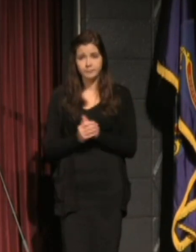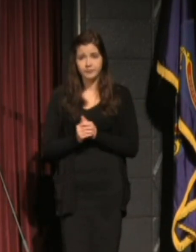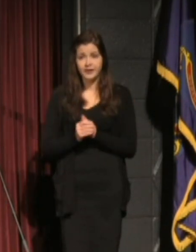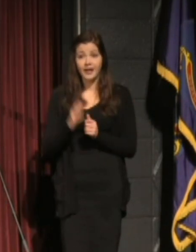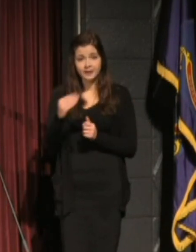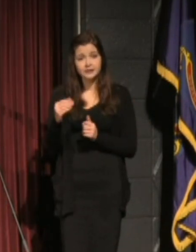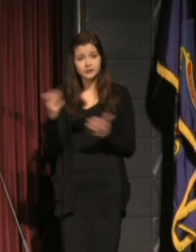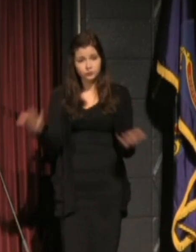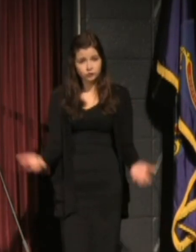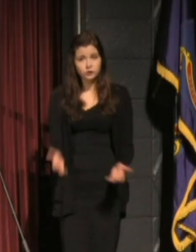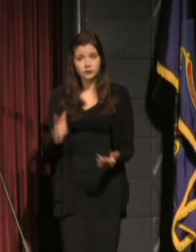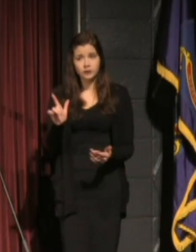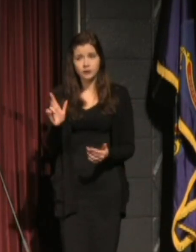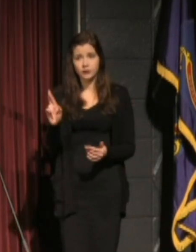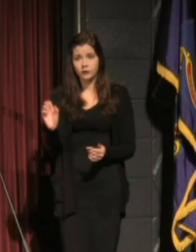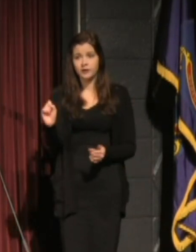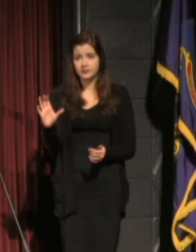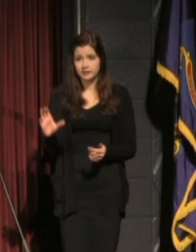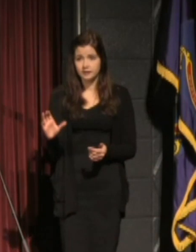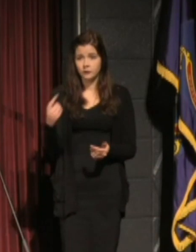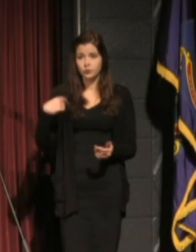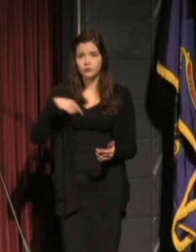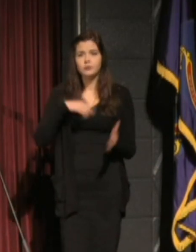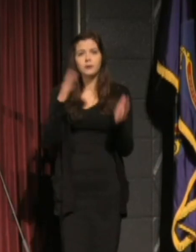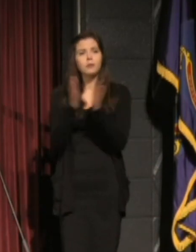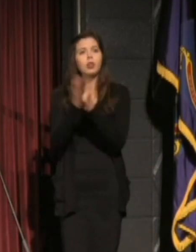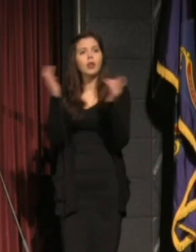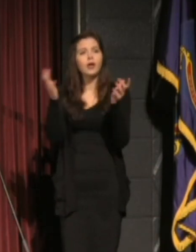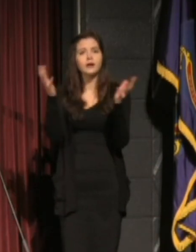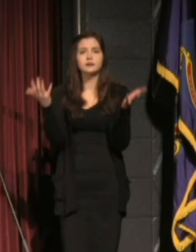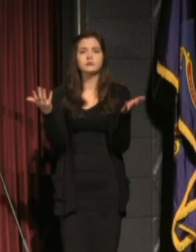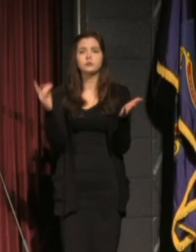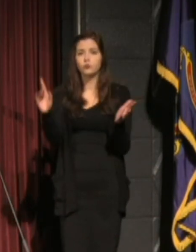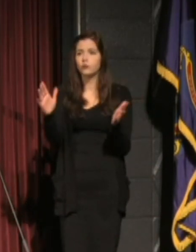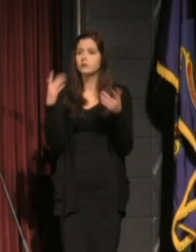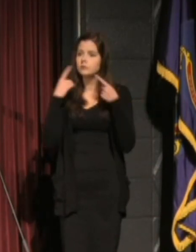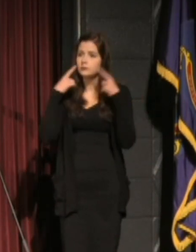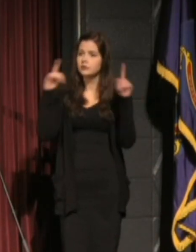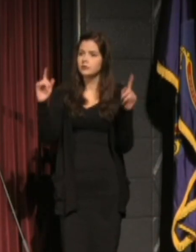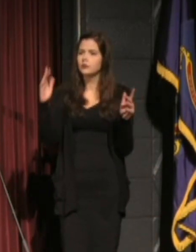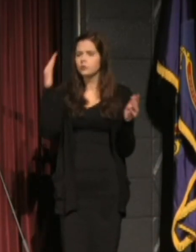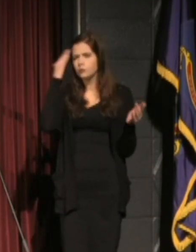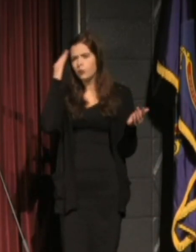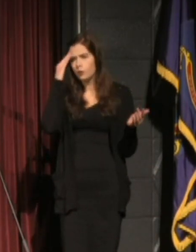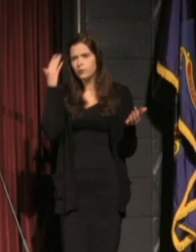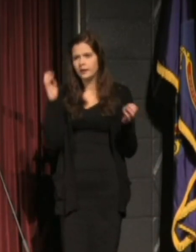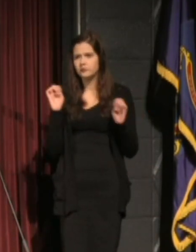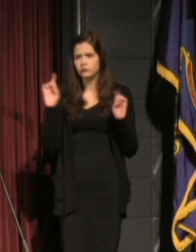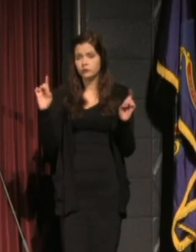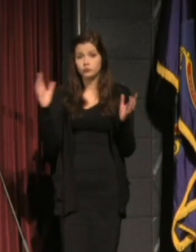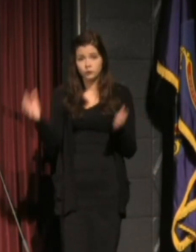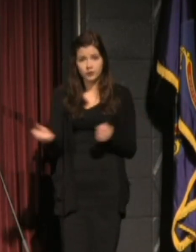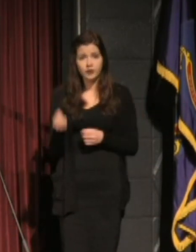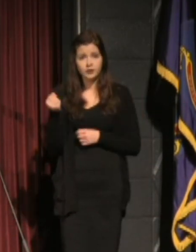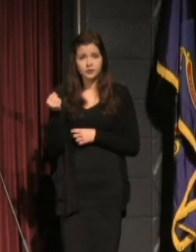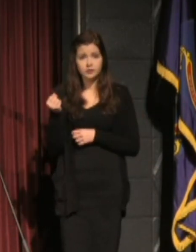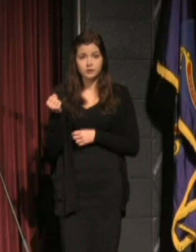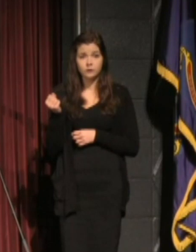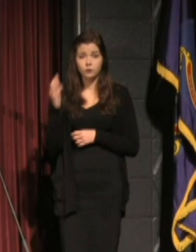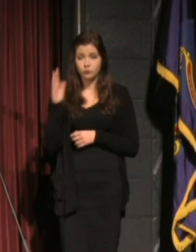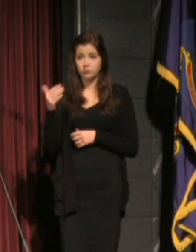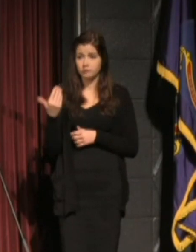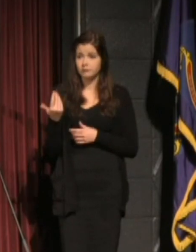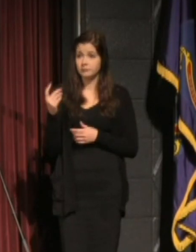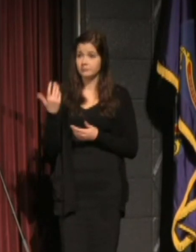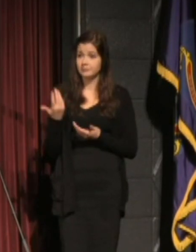in Lake Region College. We applaud your accomplishments and are confident that the education you've received will give you the edge